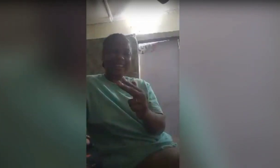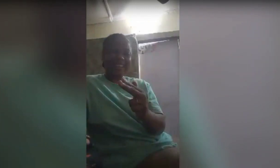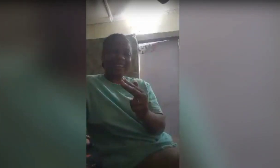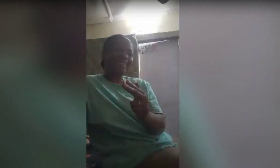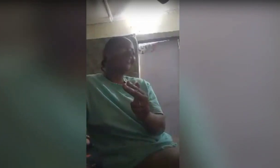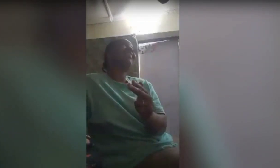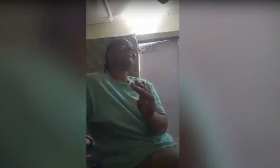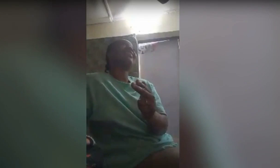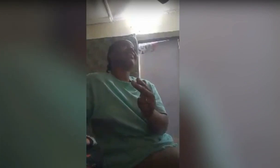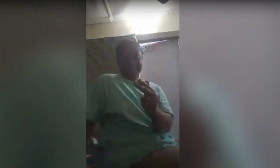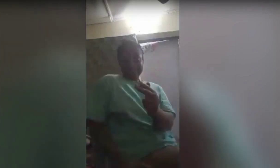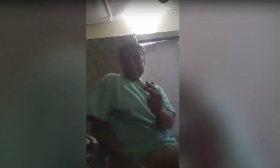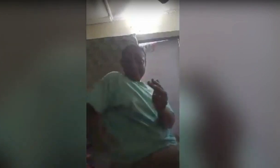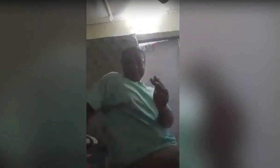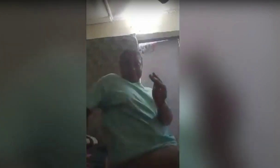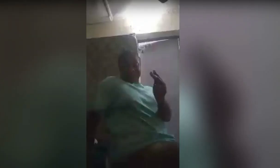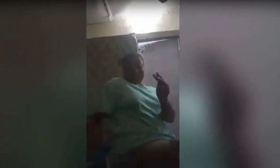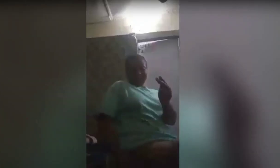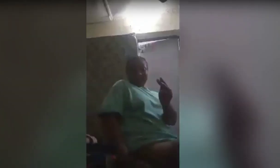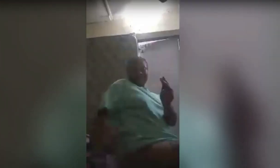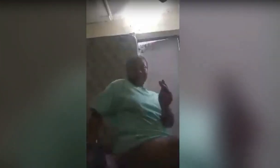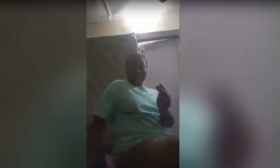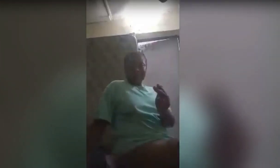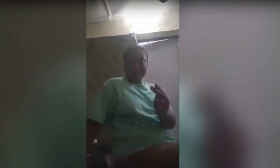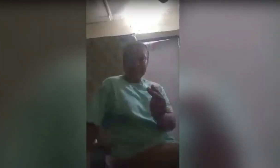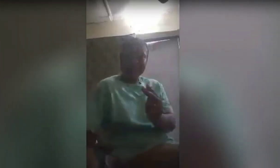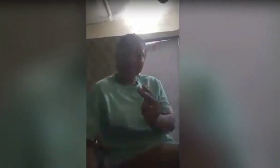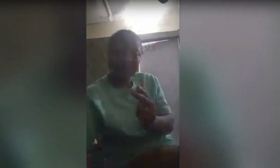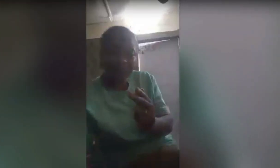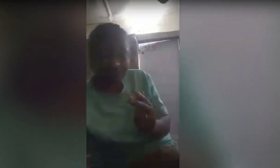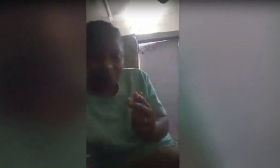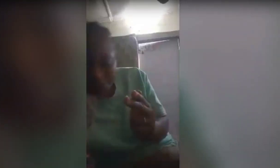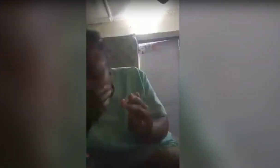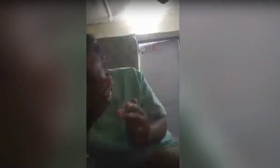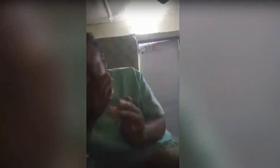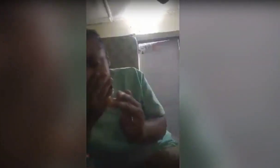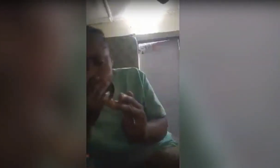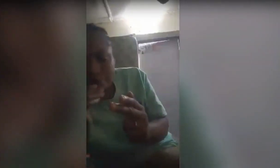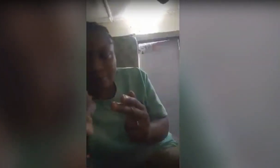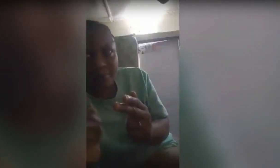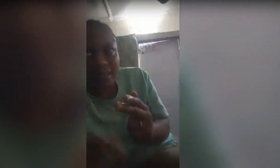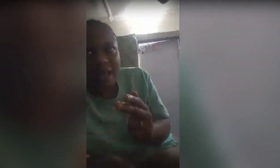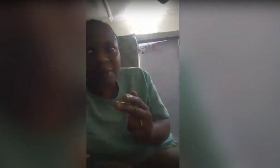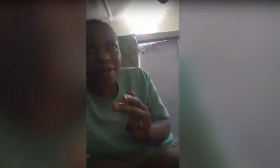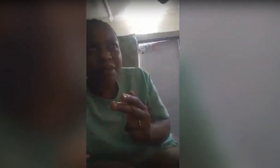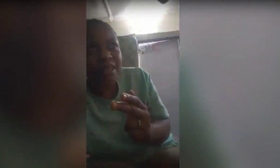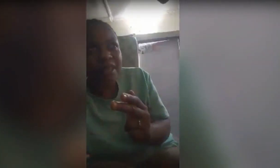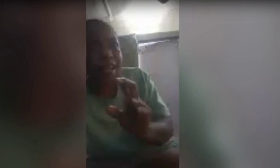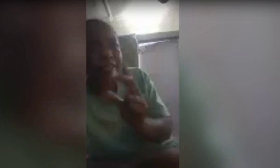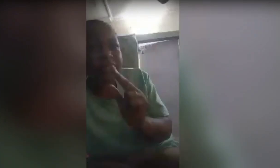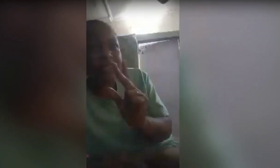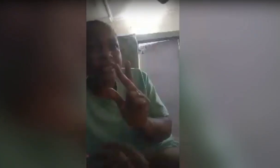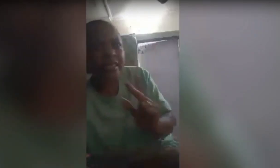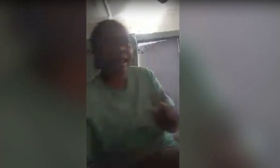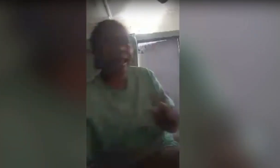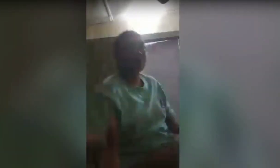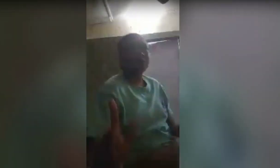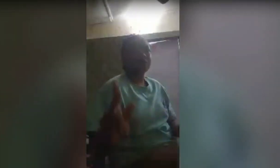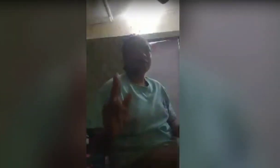Perfect. H. And, I'm coming. And then this is this is